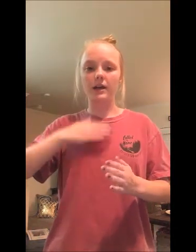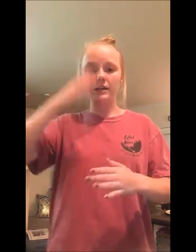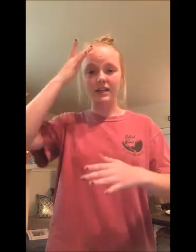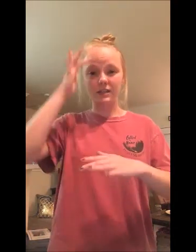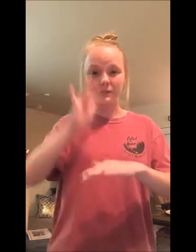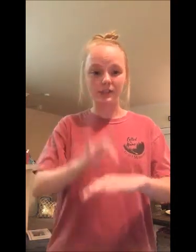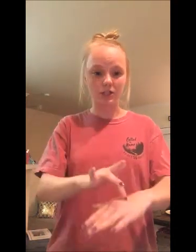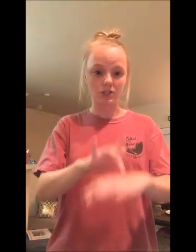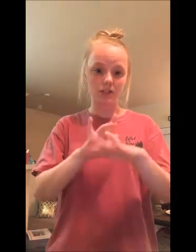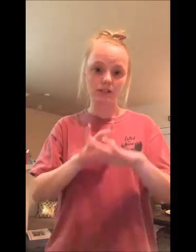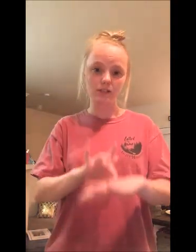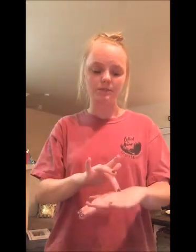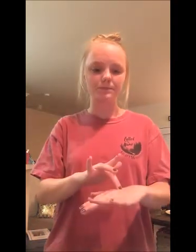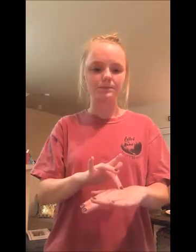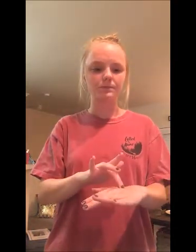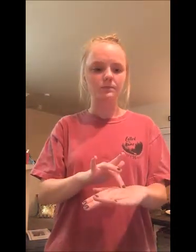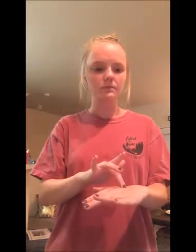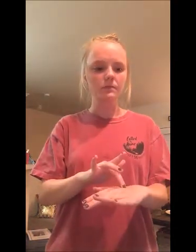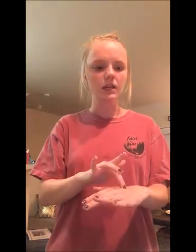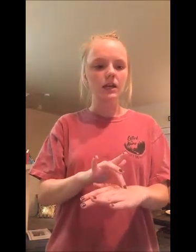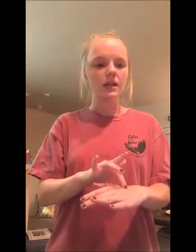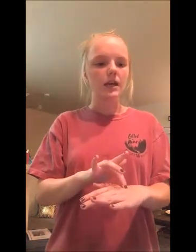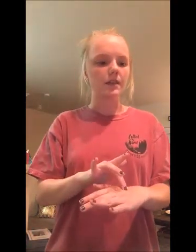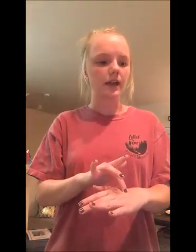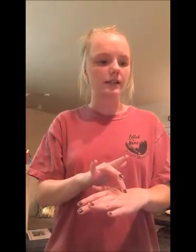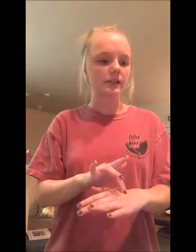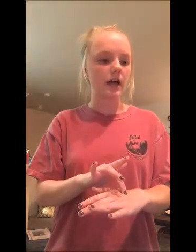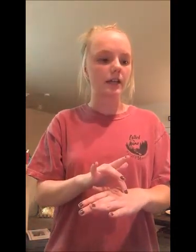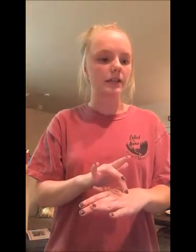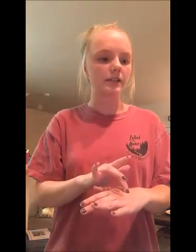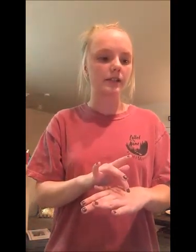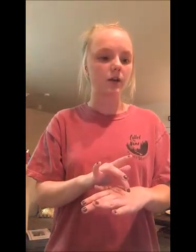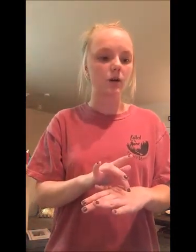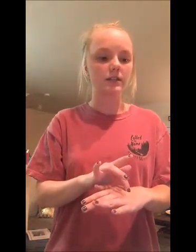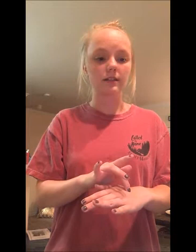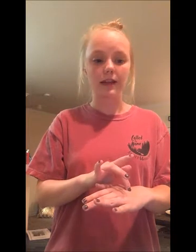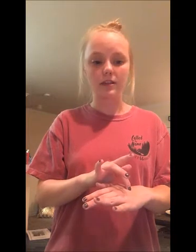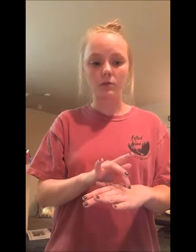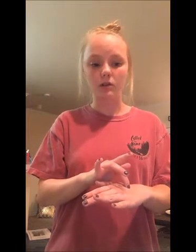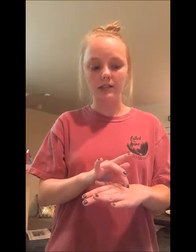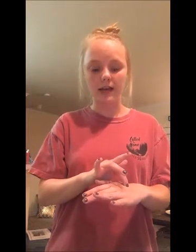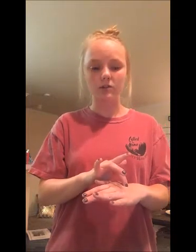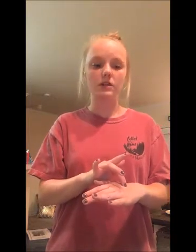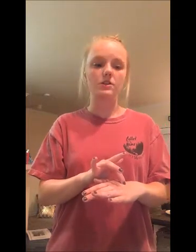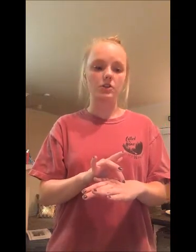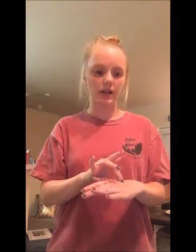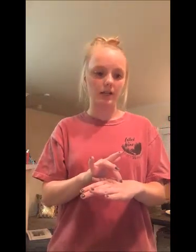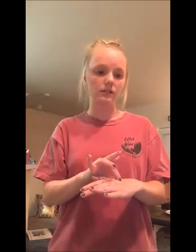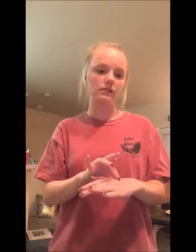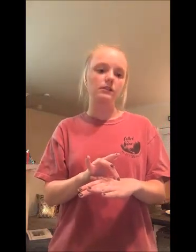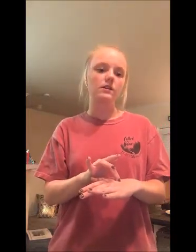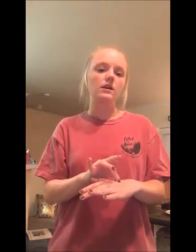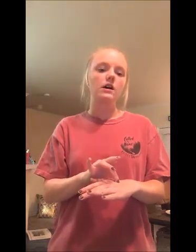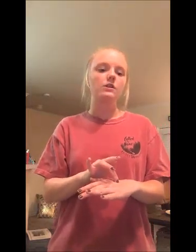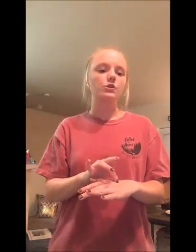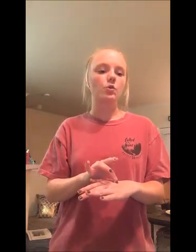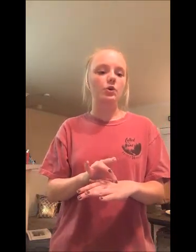my obsessions. And the next line is, "I want to lay them all down in your hands." So we're